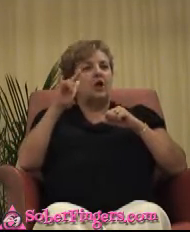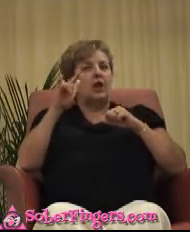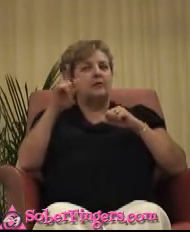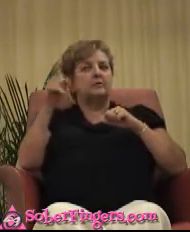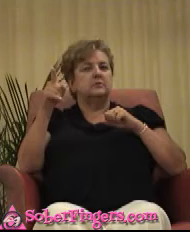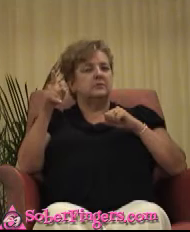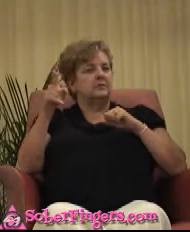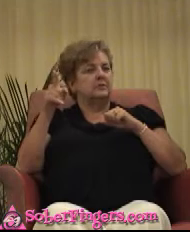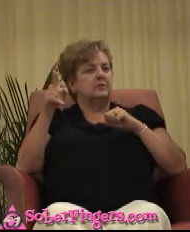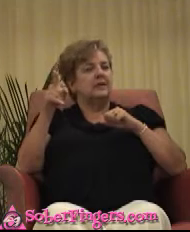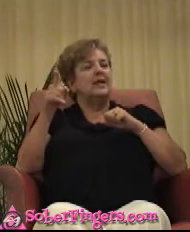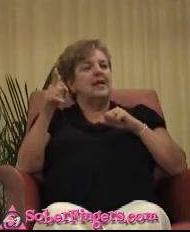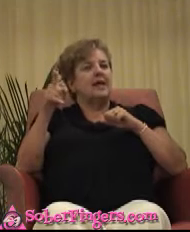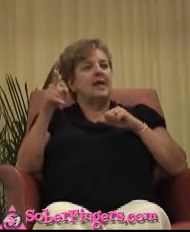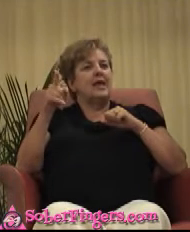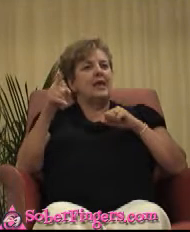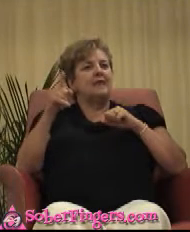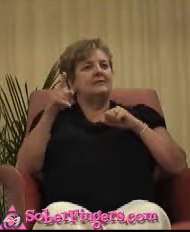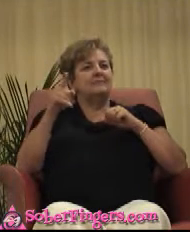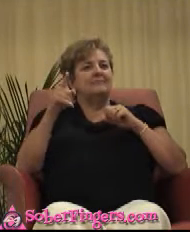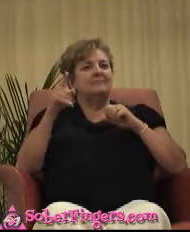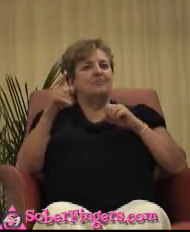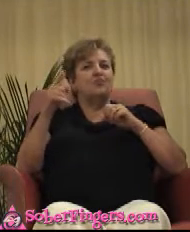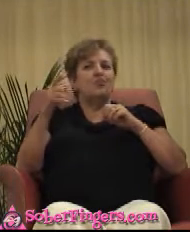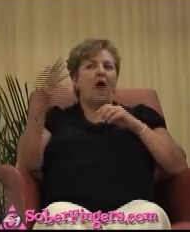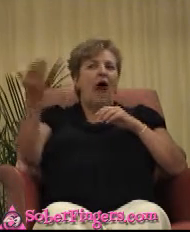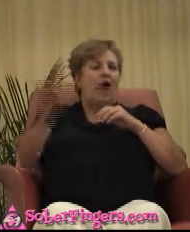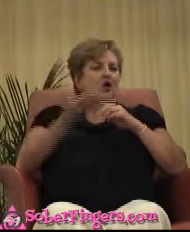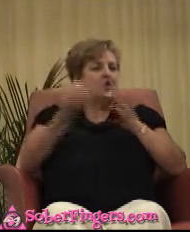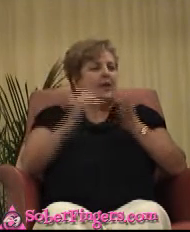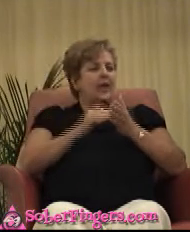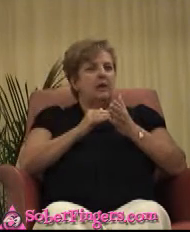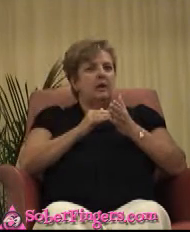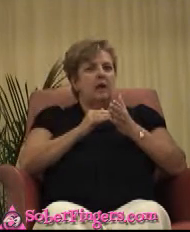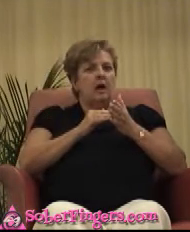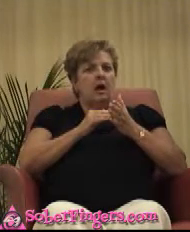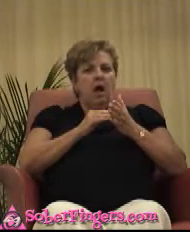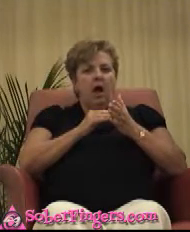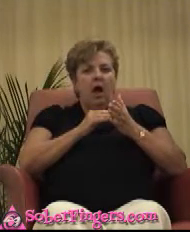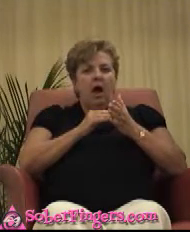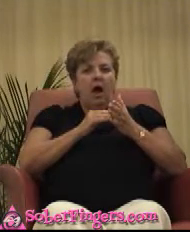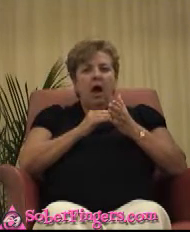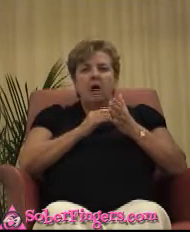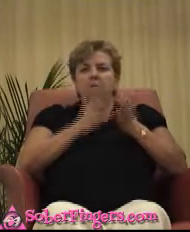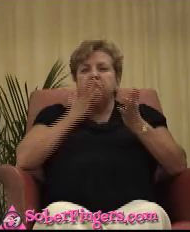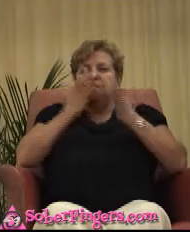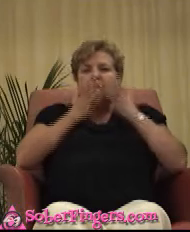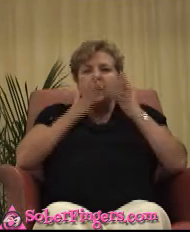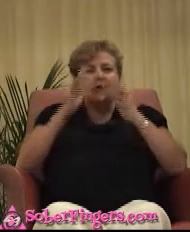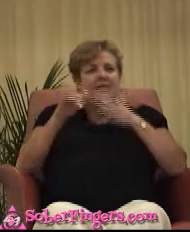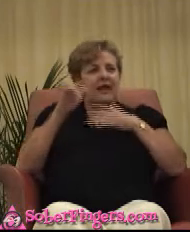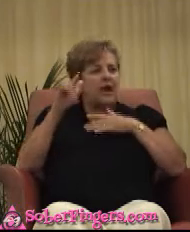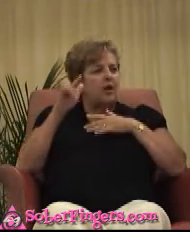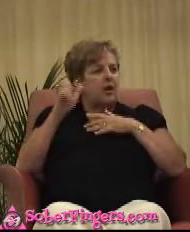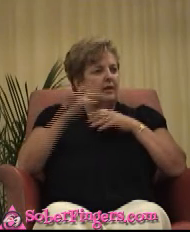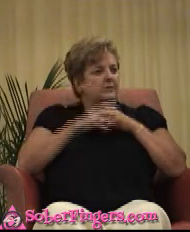again. I had disgraced this airline so bad. Jay Leno, I made a career out of his monologue.